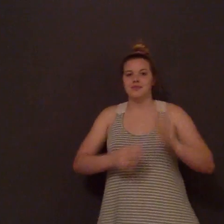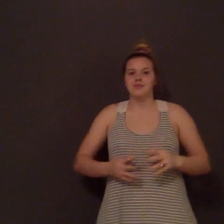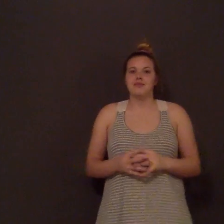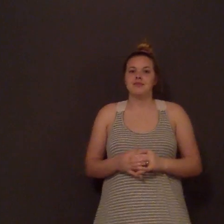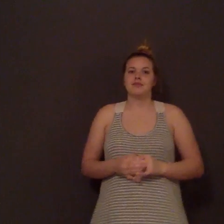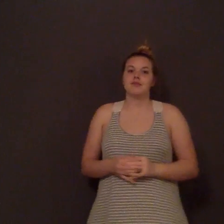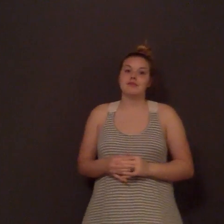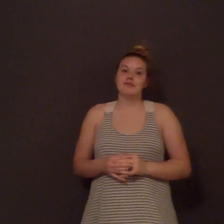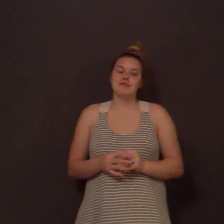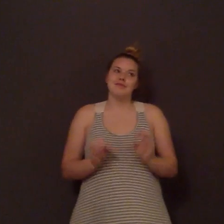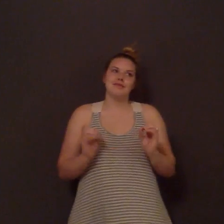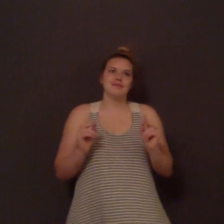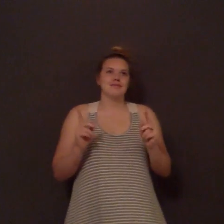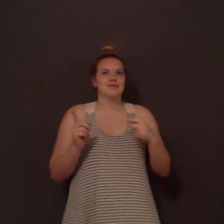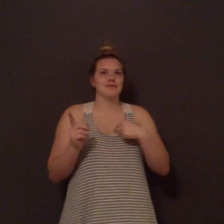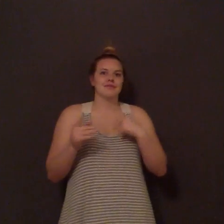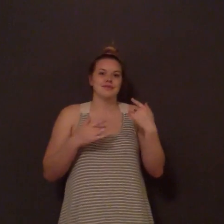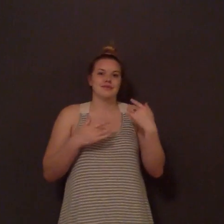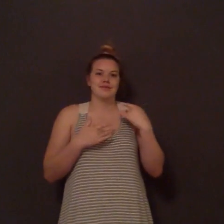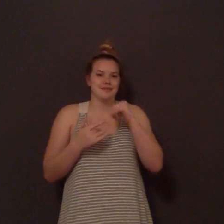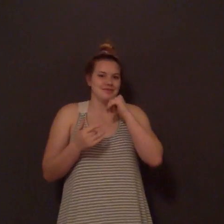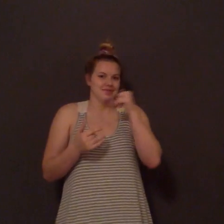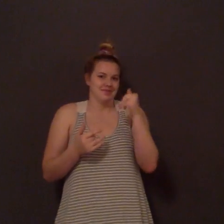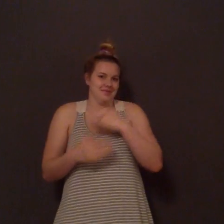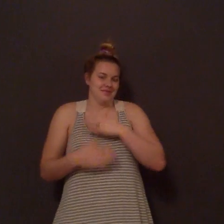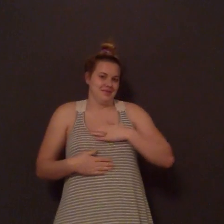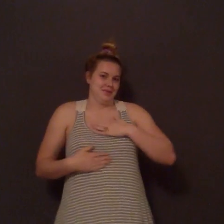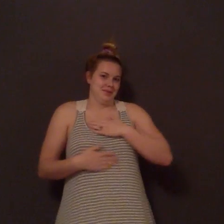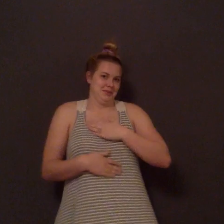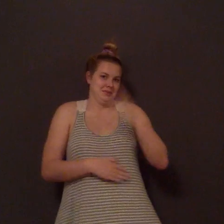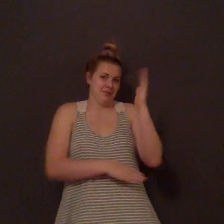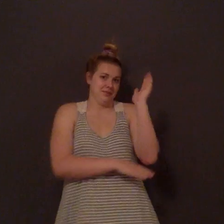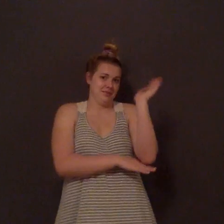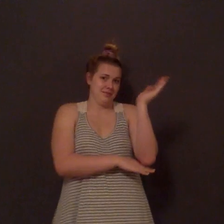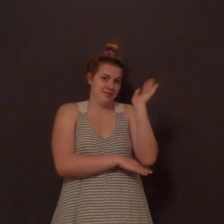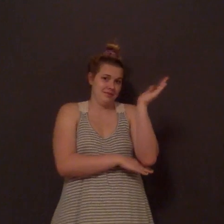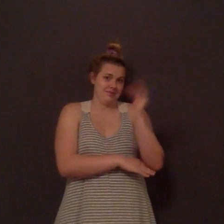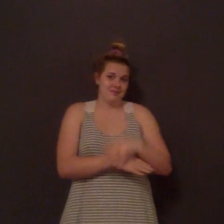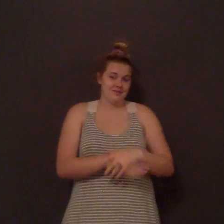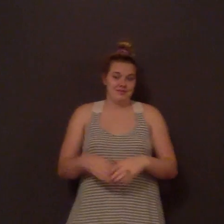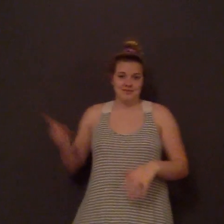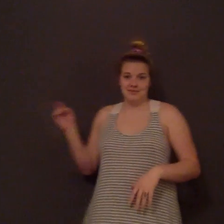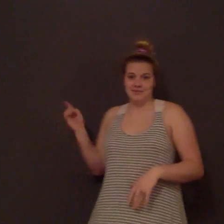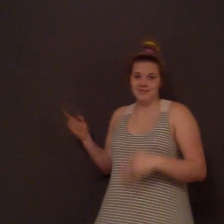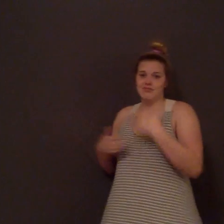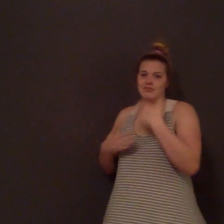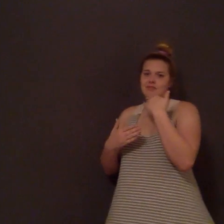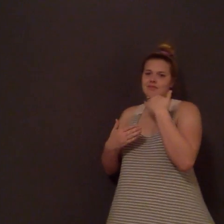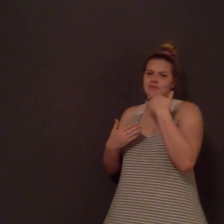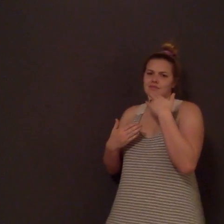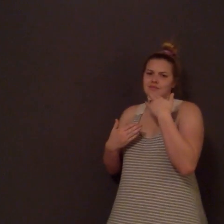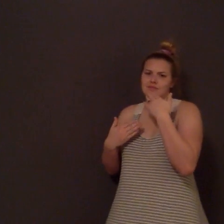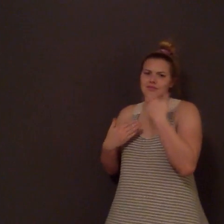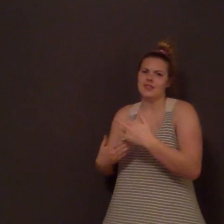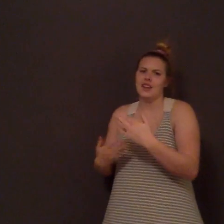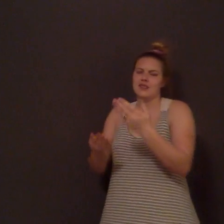I'm not much for making speeches, but on behalf of her mother and I would like to thank you all for coming to Rachel's going off to college party.